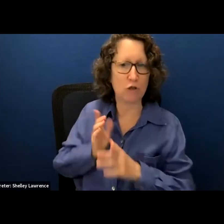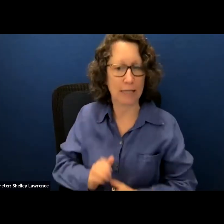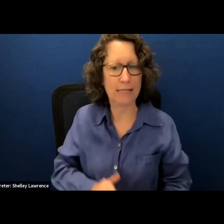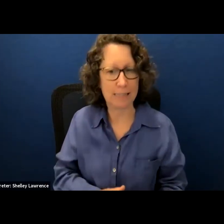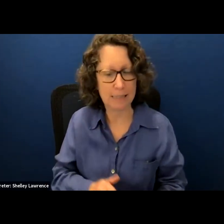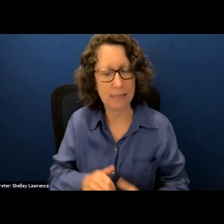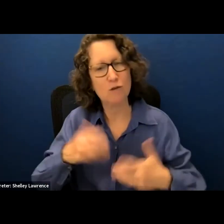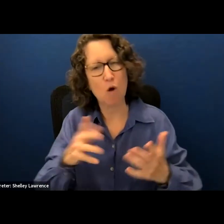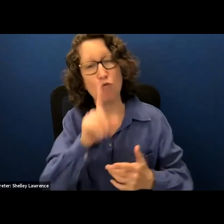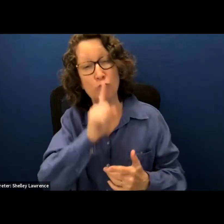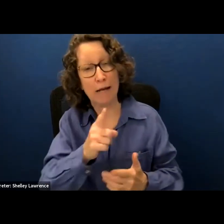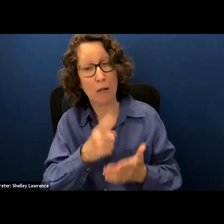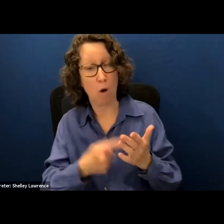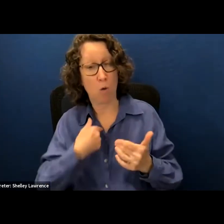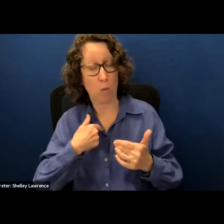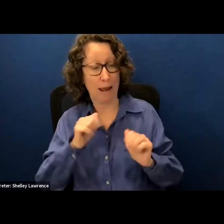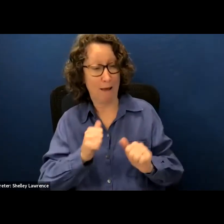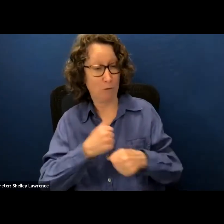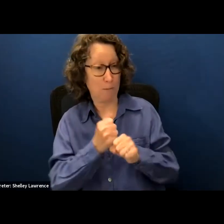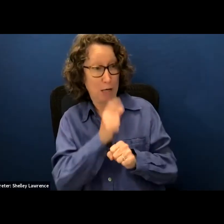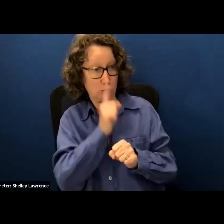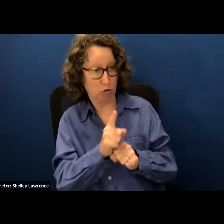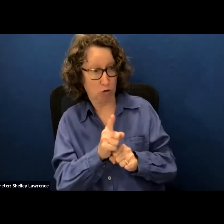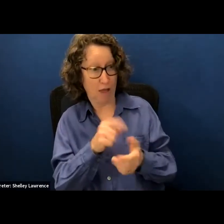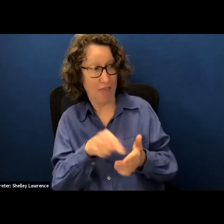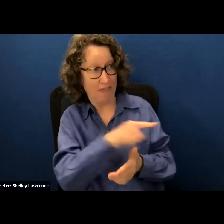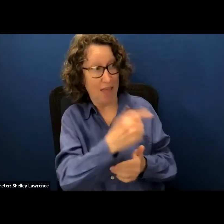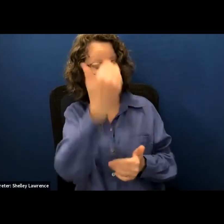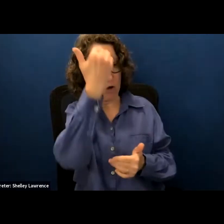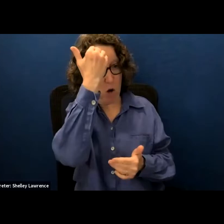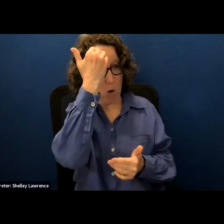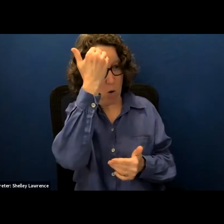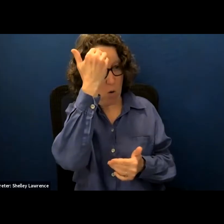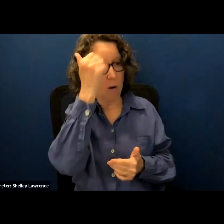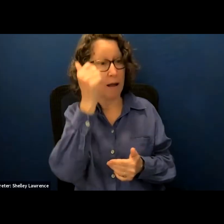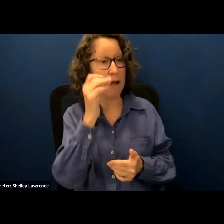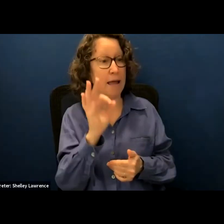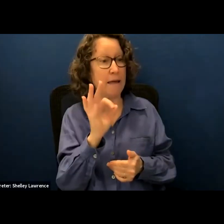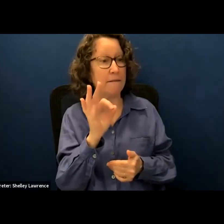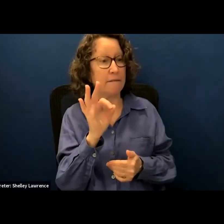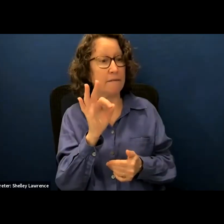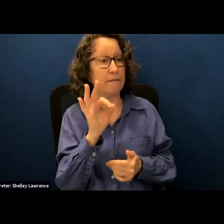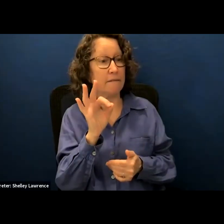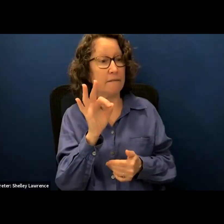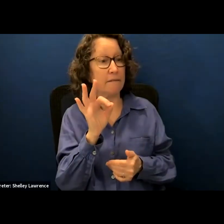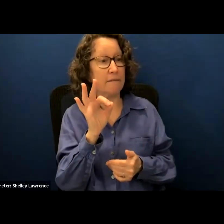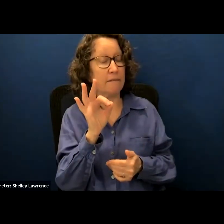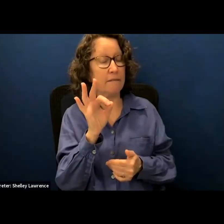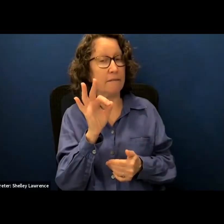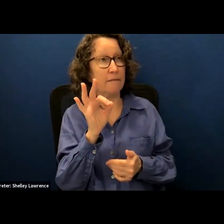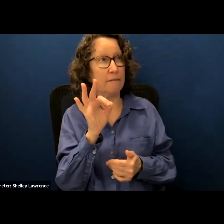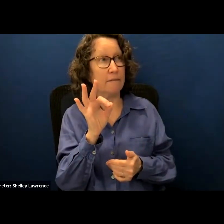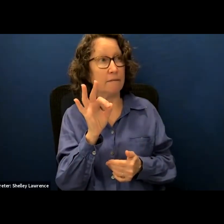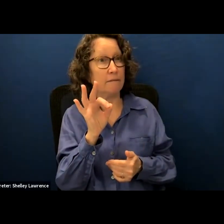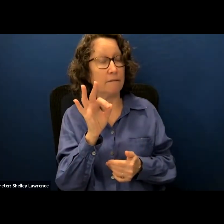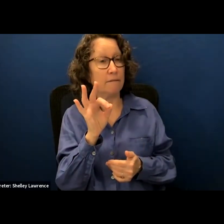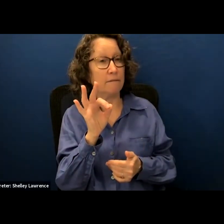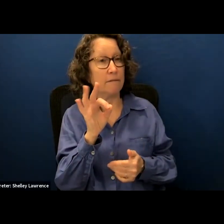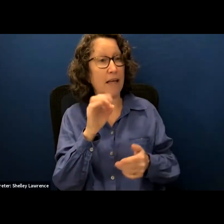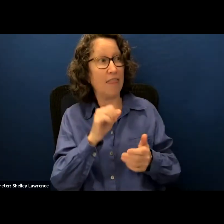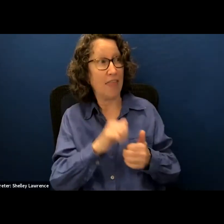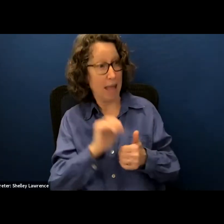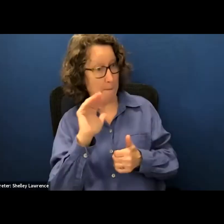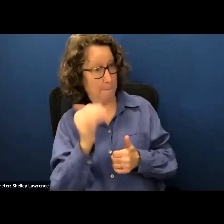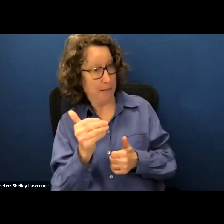And so really what we have to make sure is that they know is that if they or a peer or friend are in